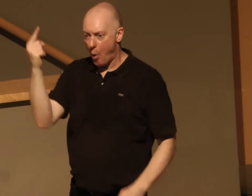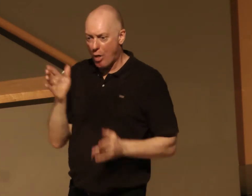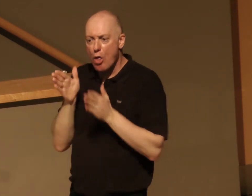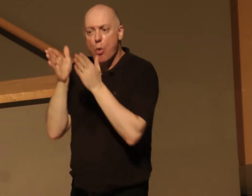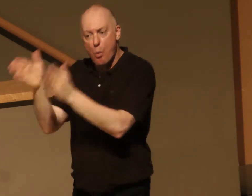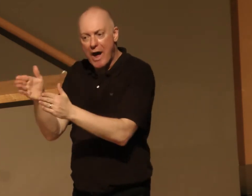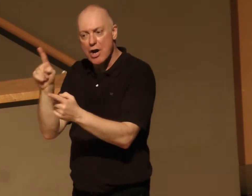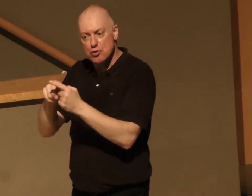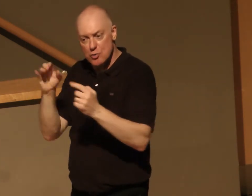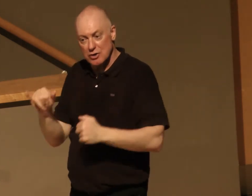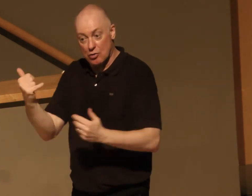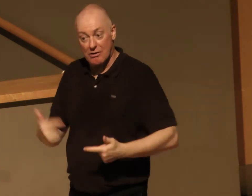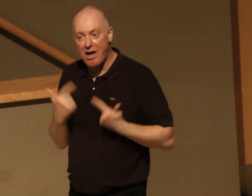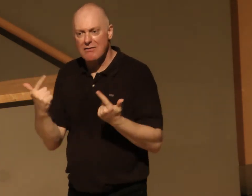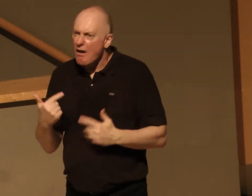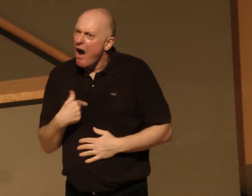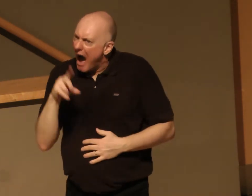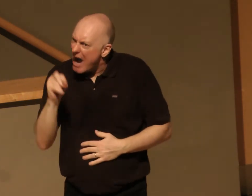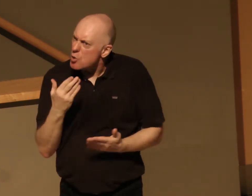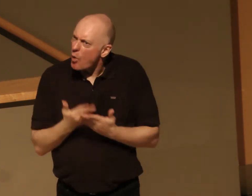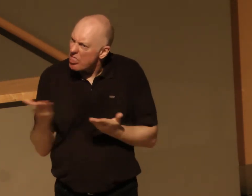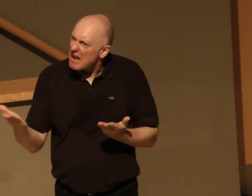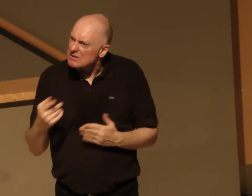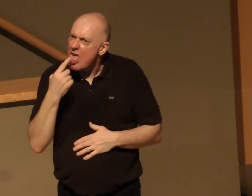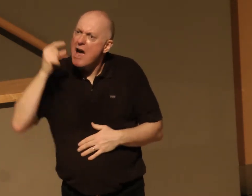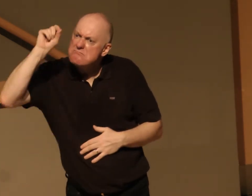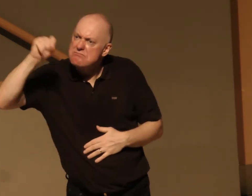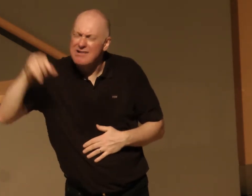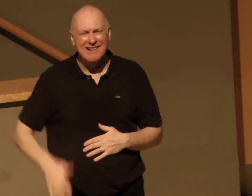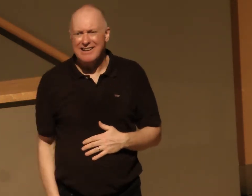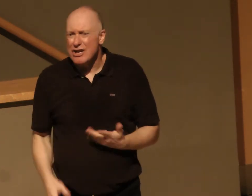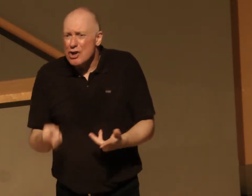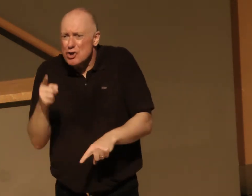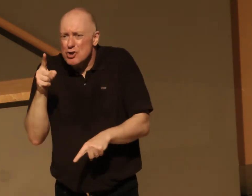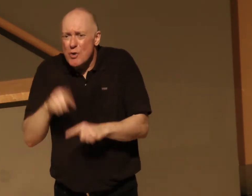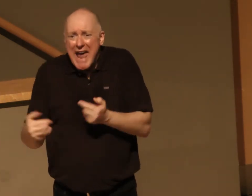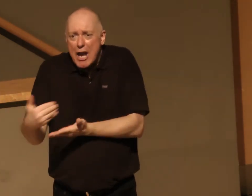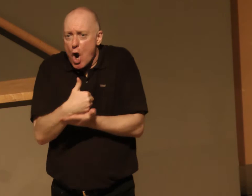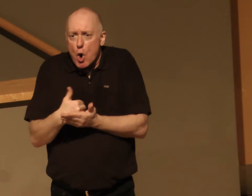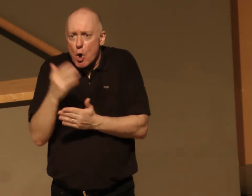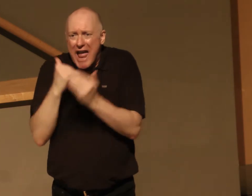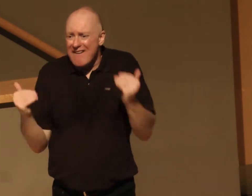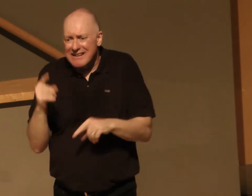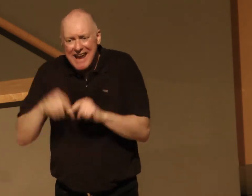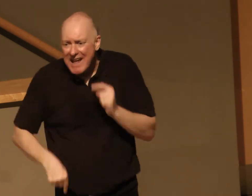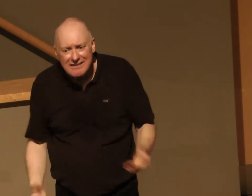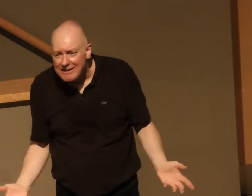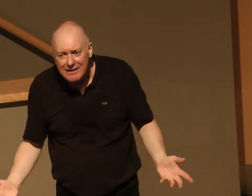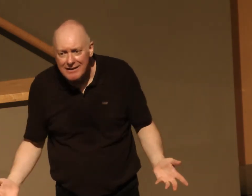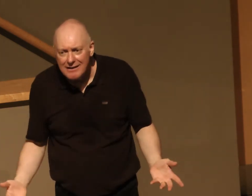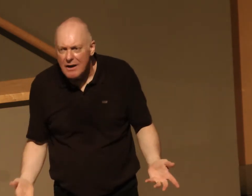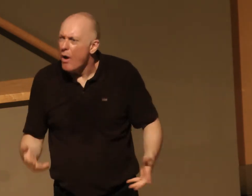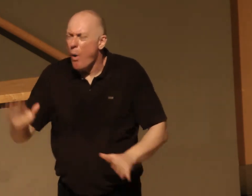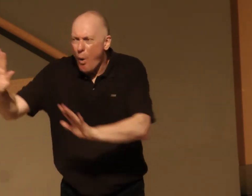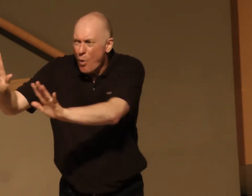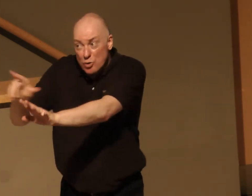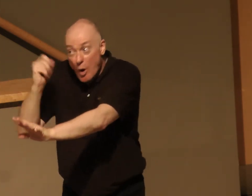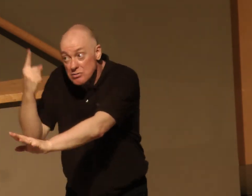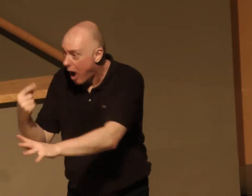to eternal life you say but I do good things but there's no amount of good things you can do to get you to heaven you say no you don't understand like I'm really a good